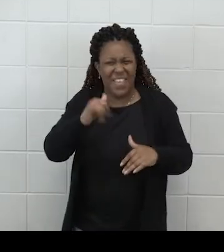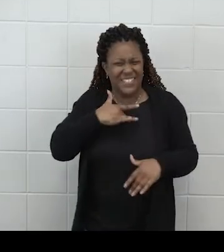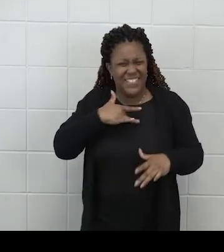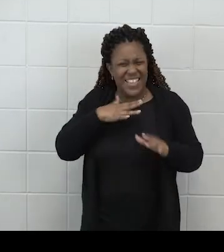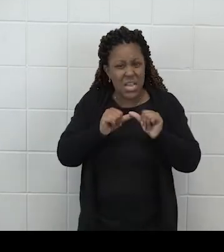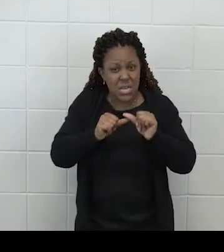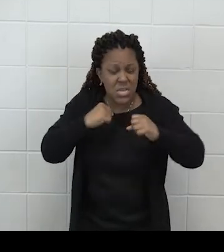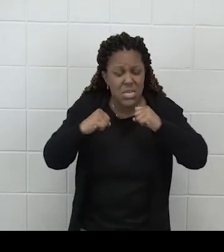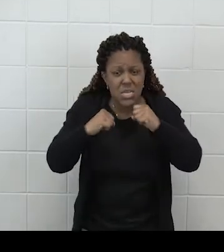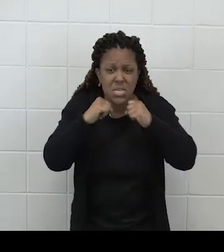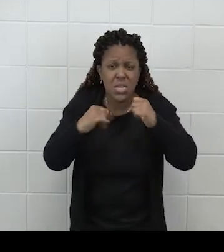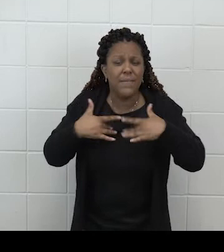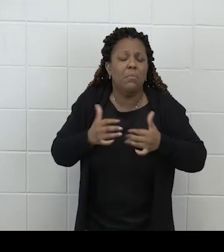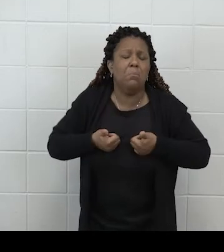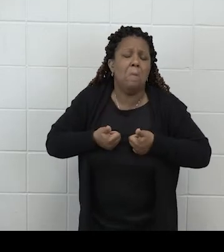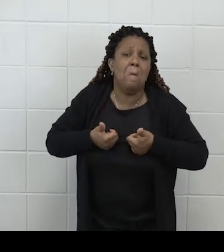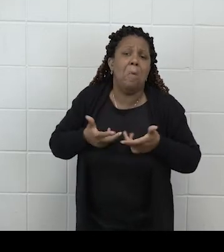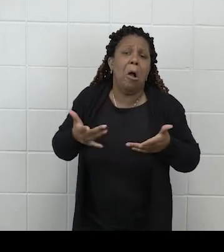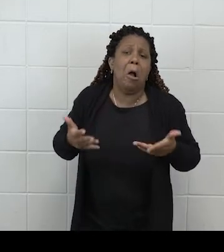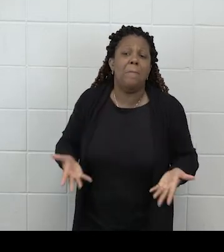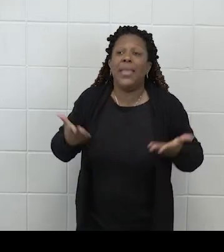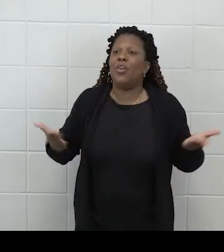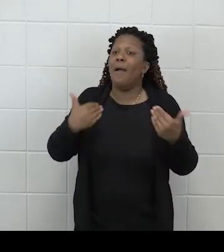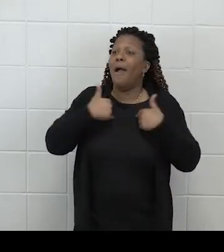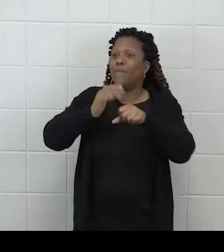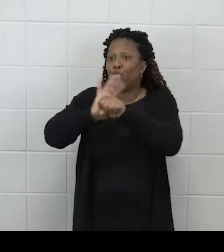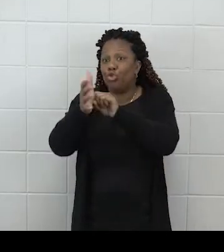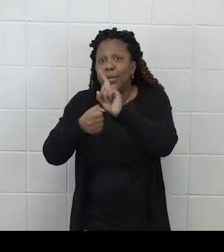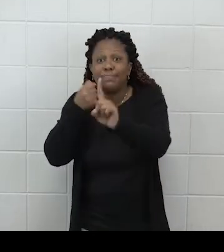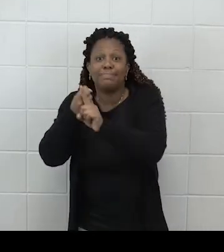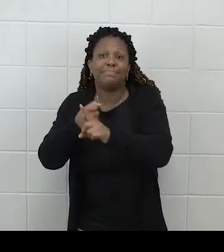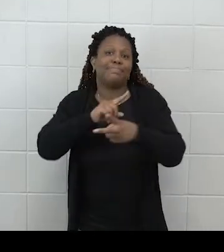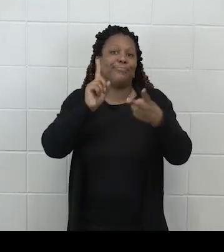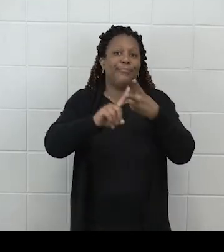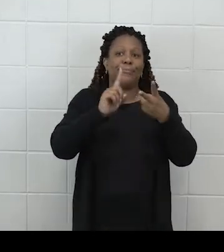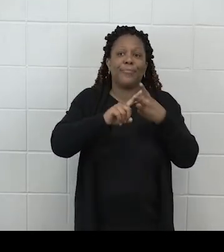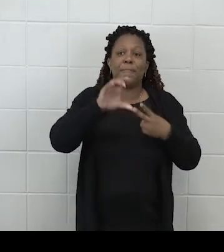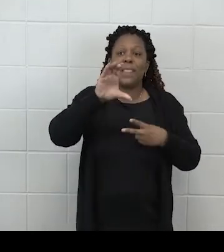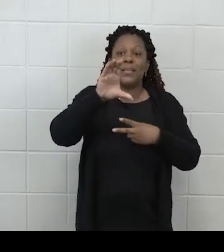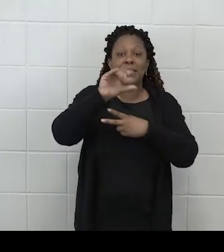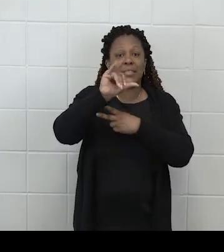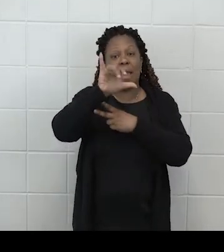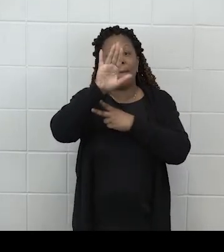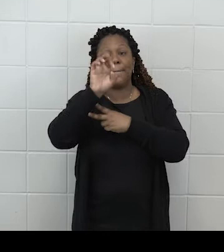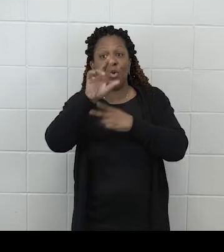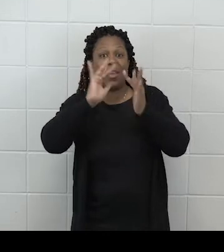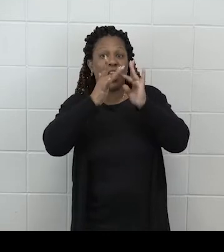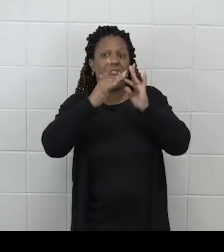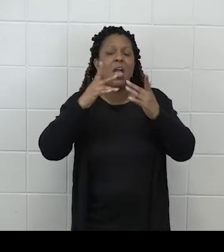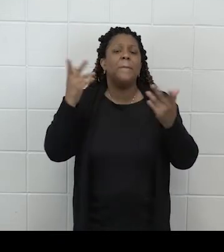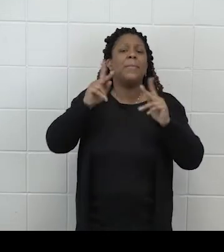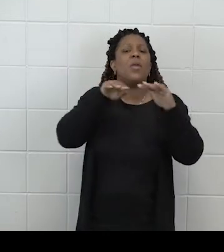racial discourse, mass shootings, cyber attacks, food shortages, gasoline shortages, vitriolic